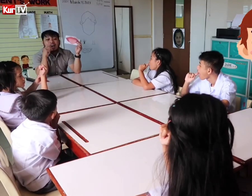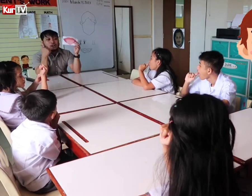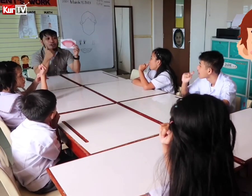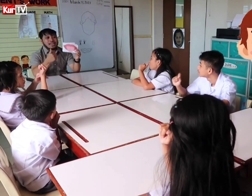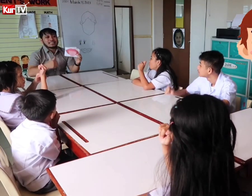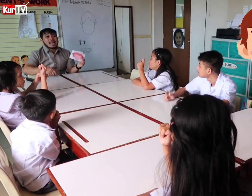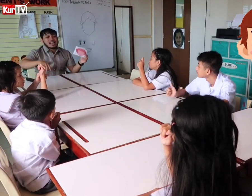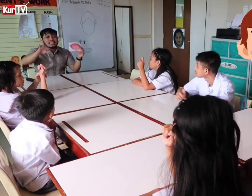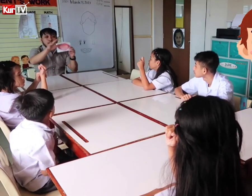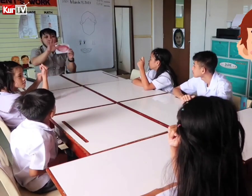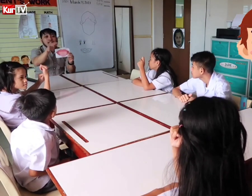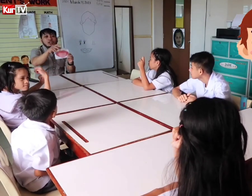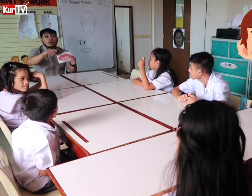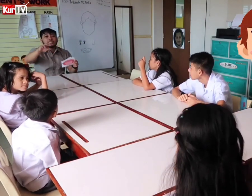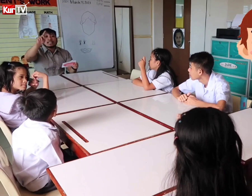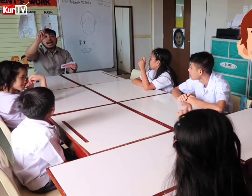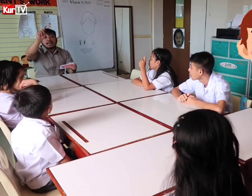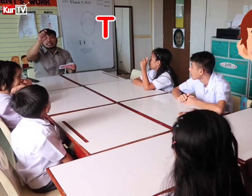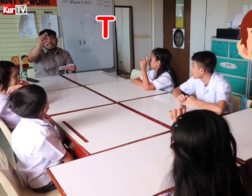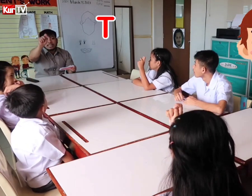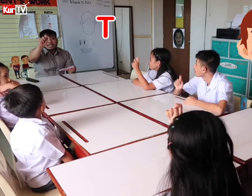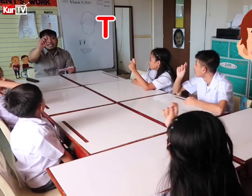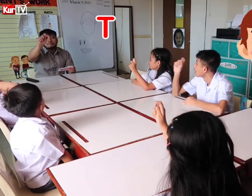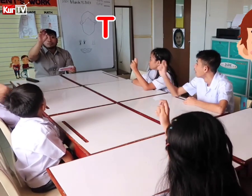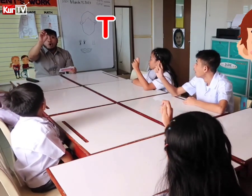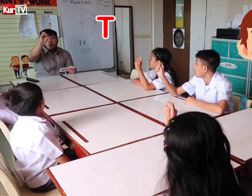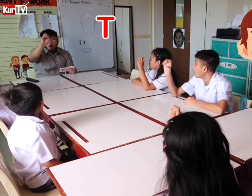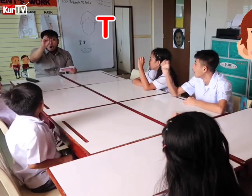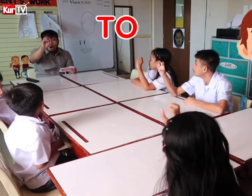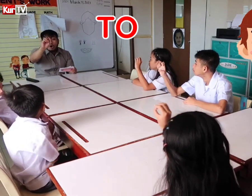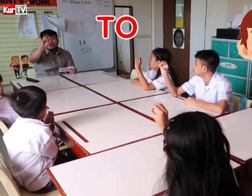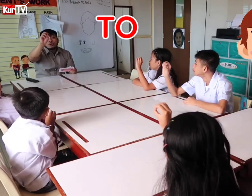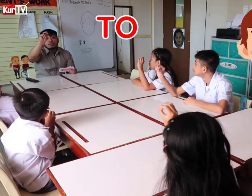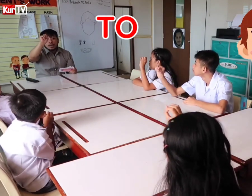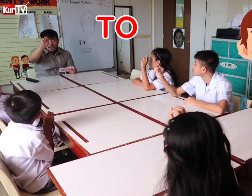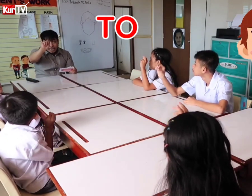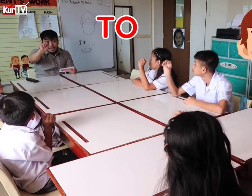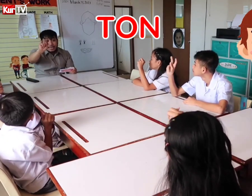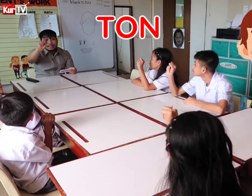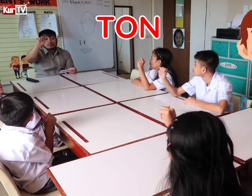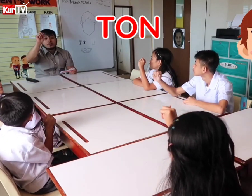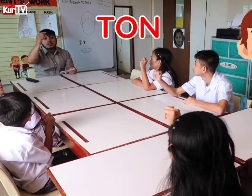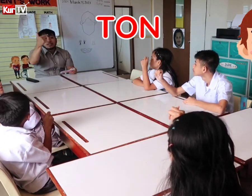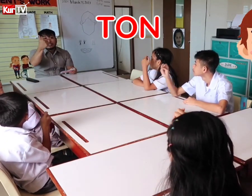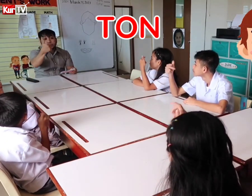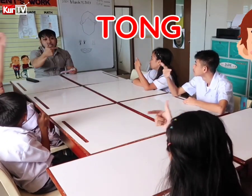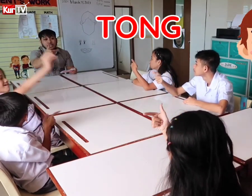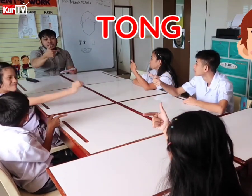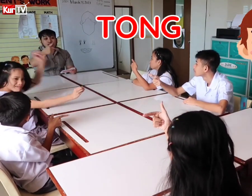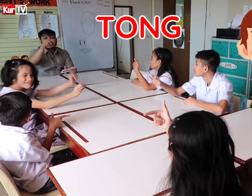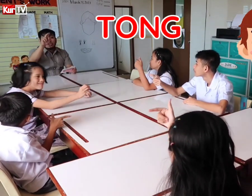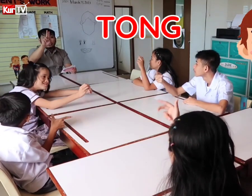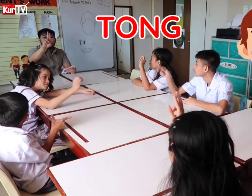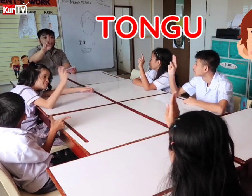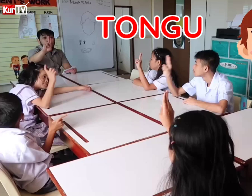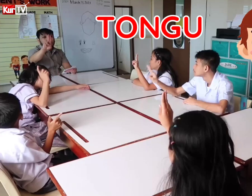Okay. Tong. Let's spell the word tongue. T. O. N. G. U.